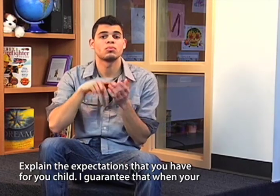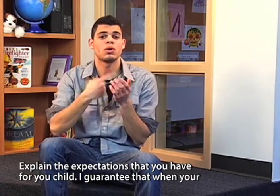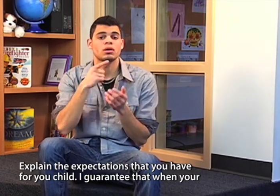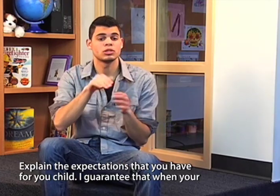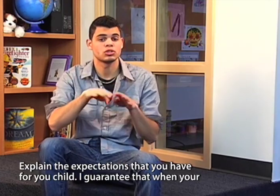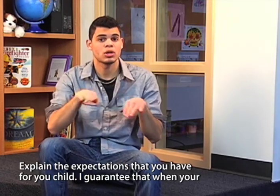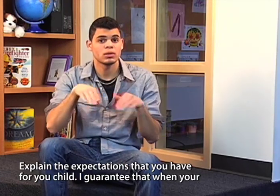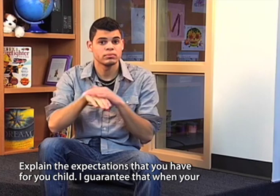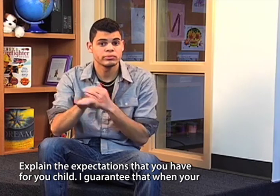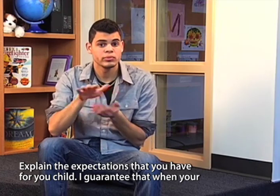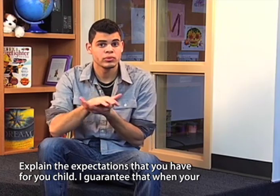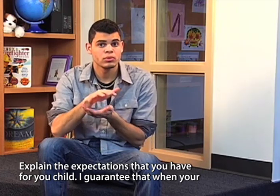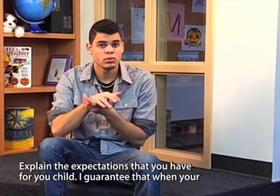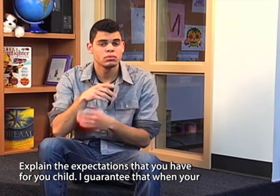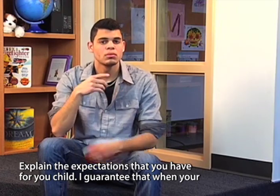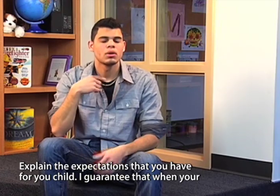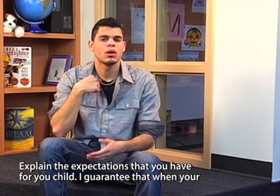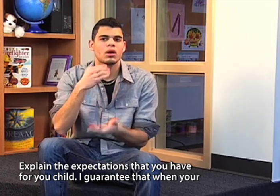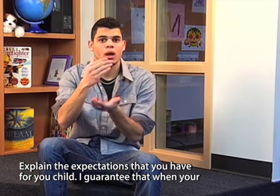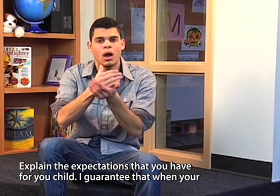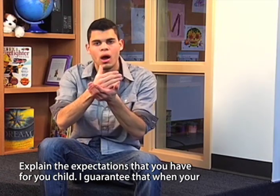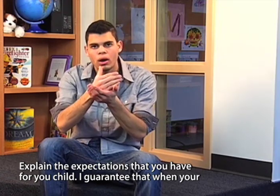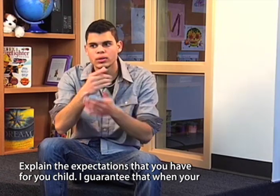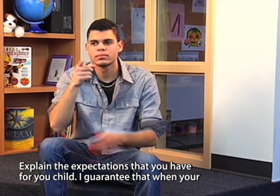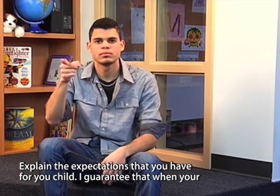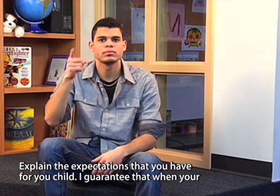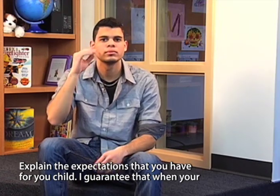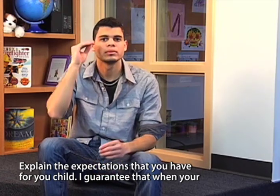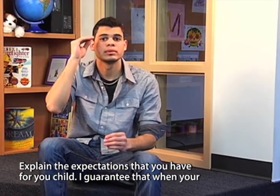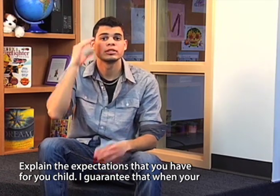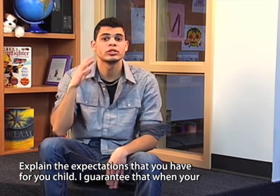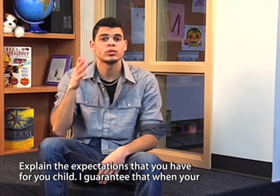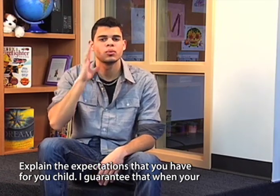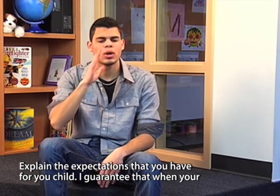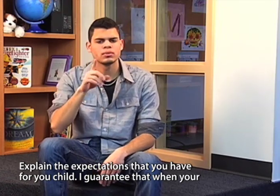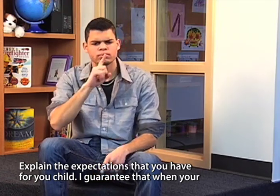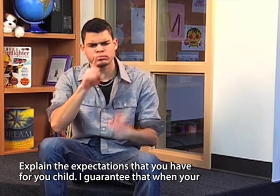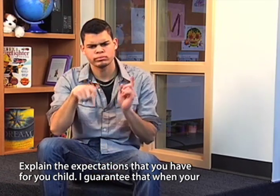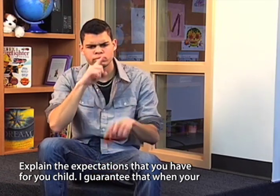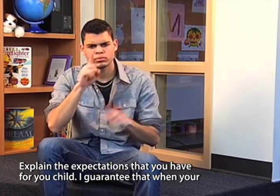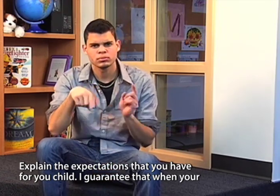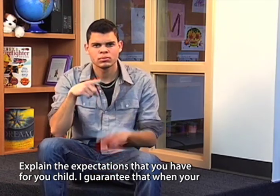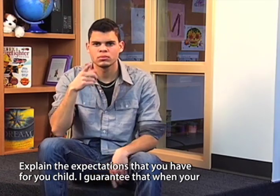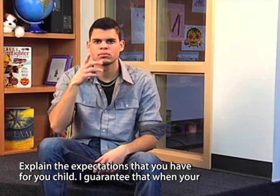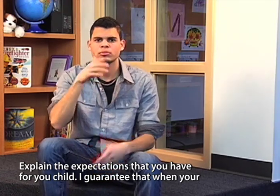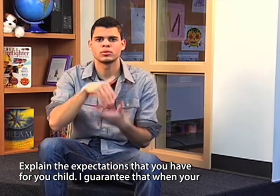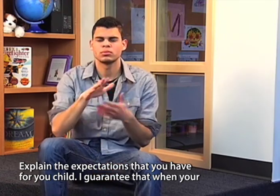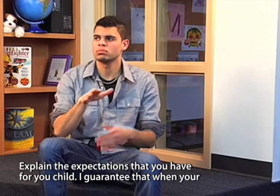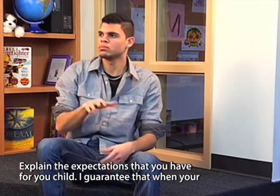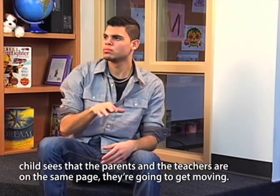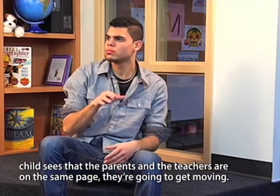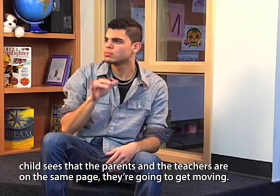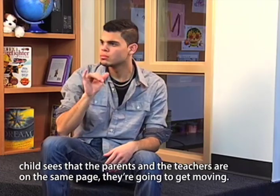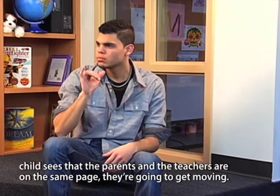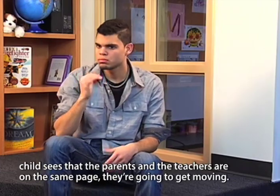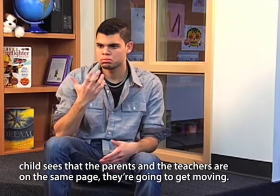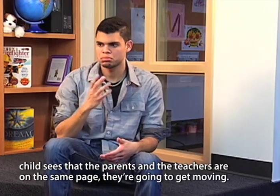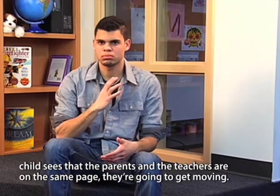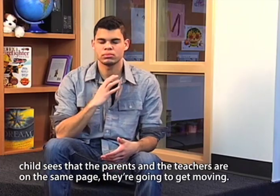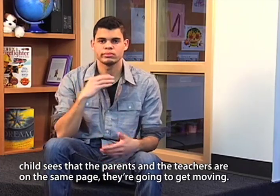Explain the expectations that you have for your child. I guarantee that when your child sees that